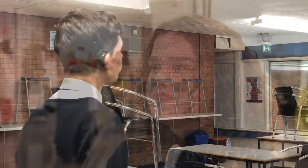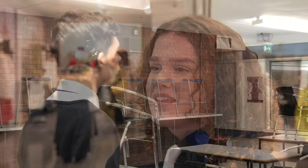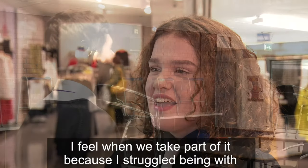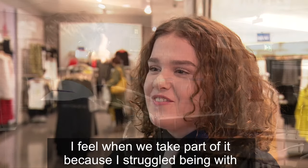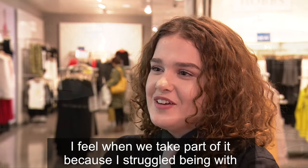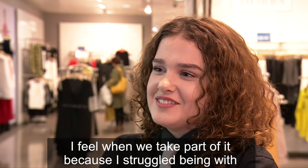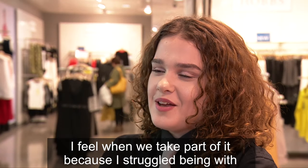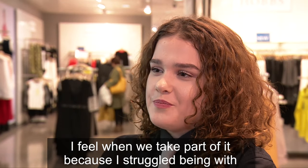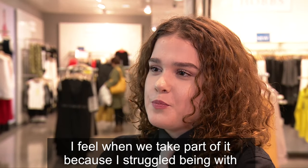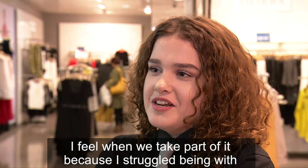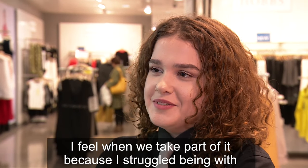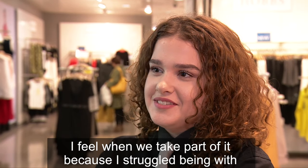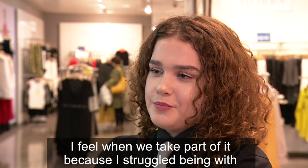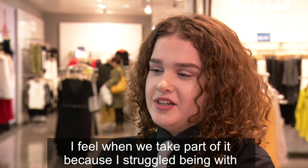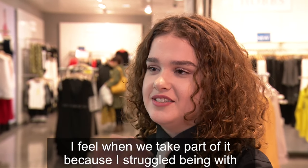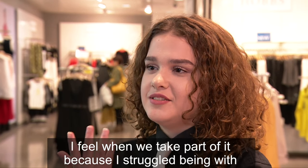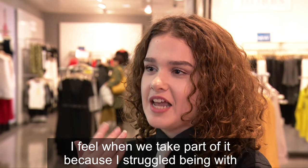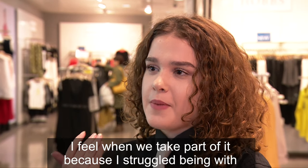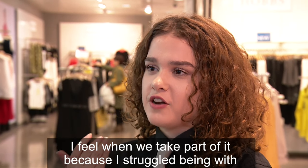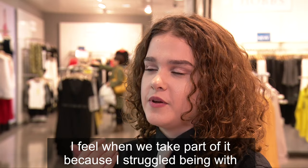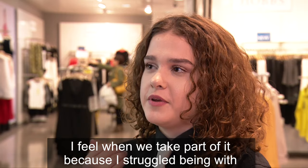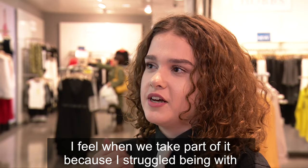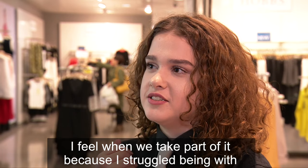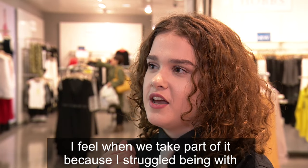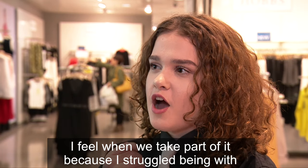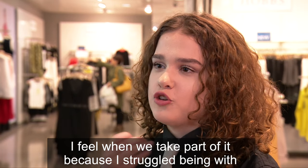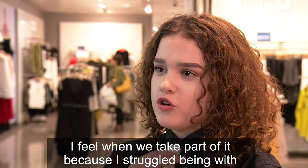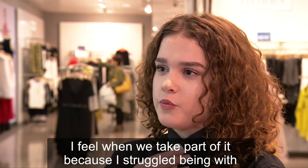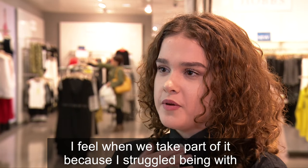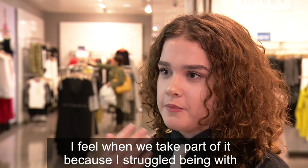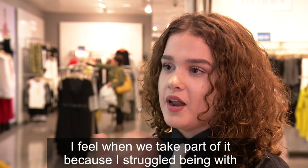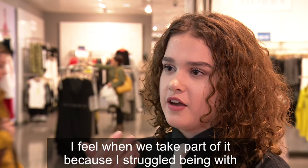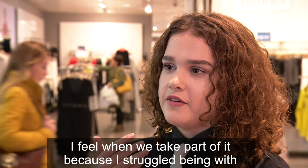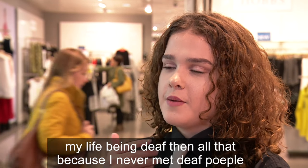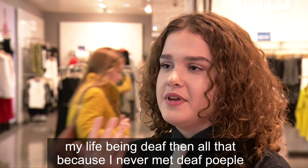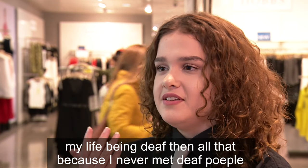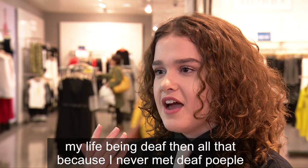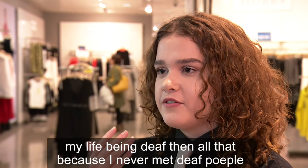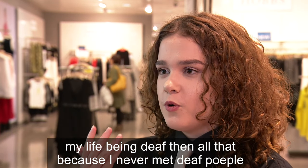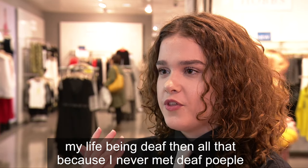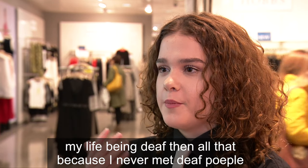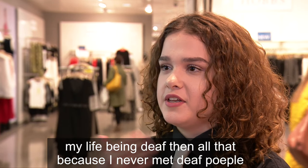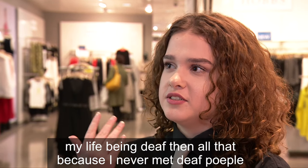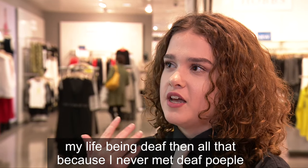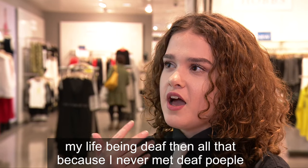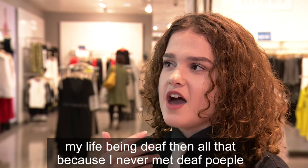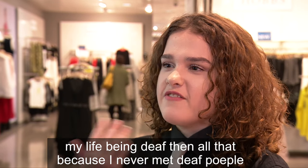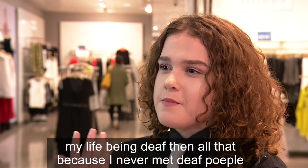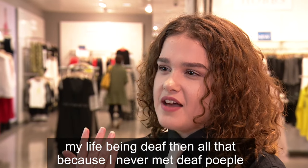It feels brilliant to take part of it because I've struggled my life being deaf and all that because I've never met